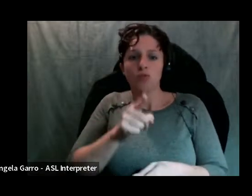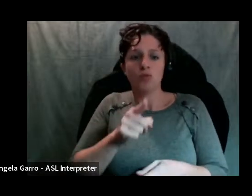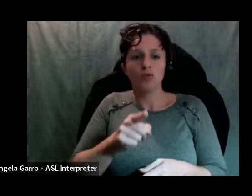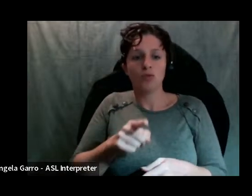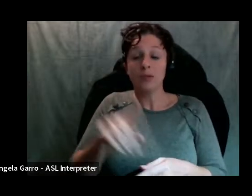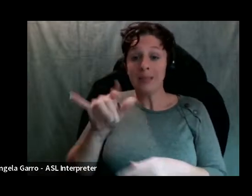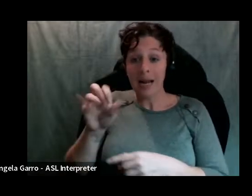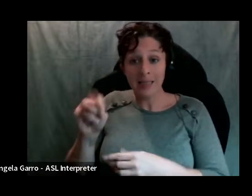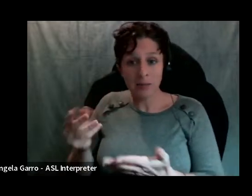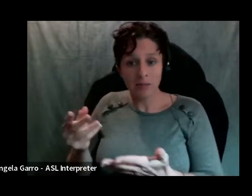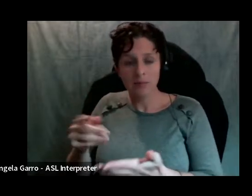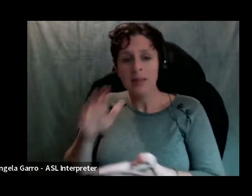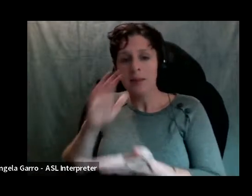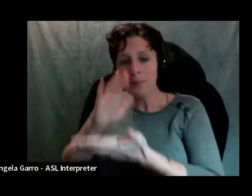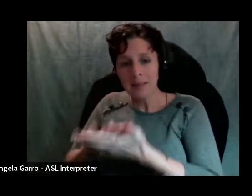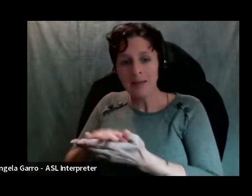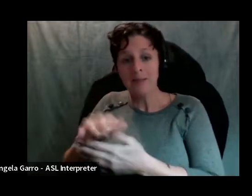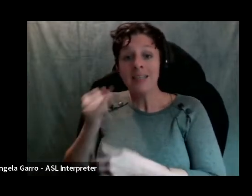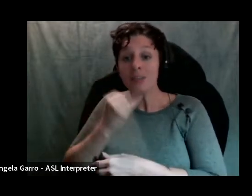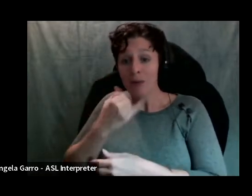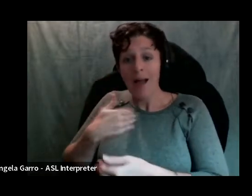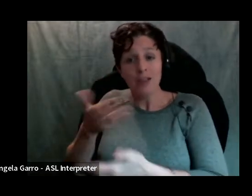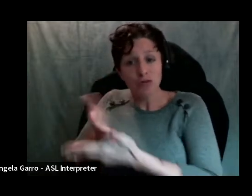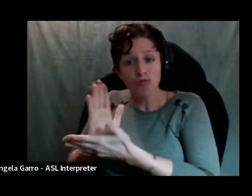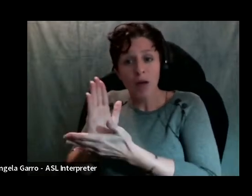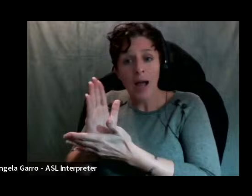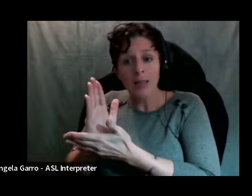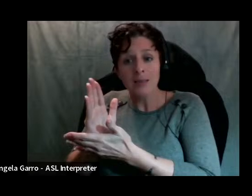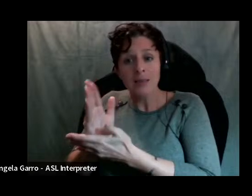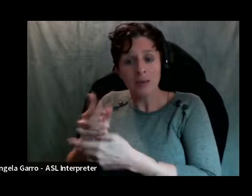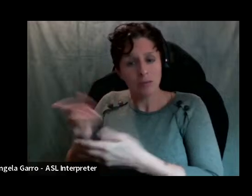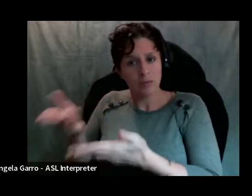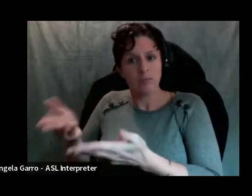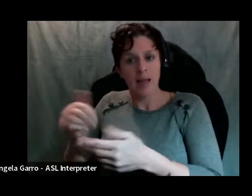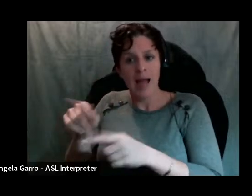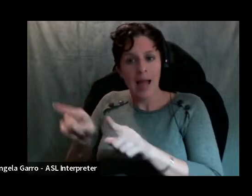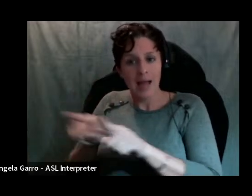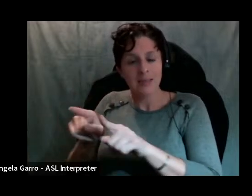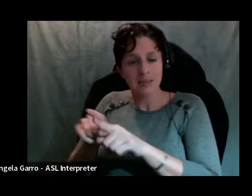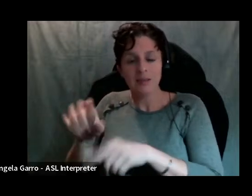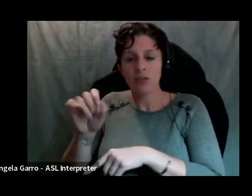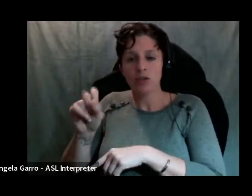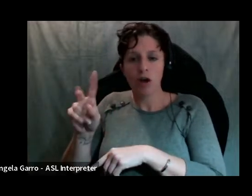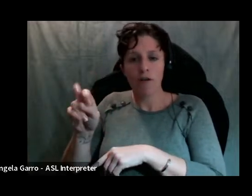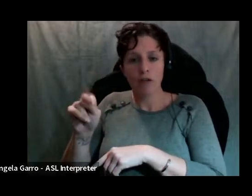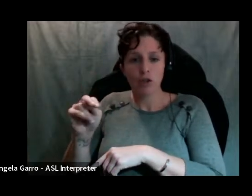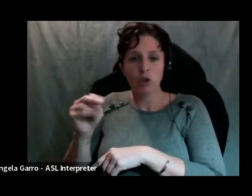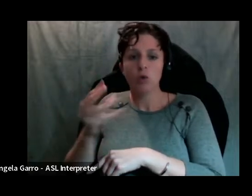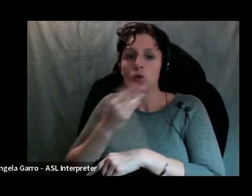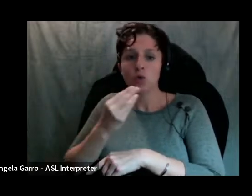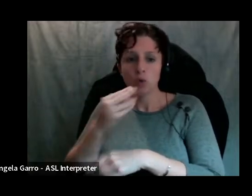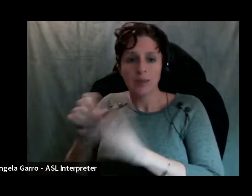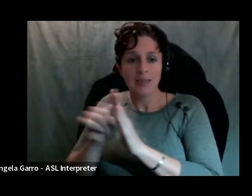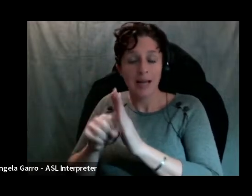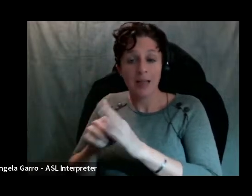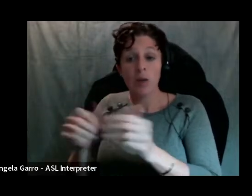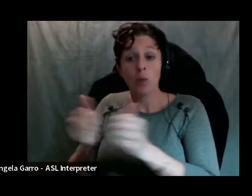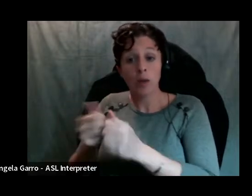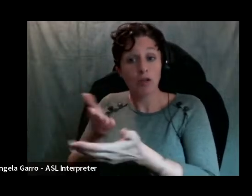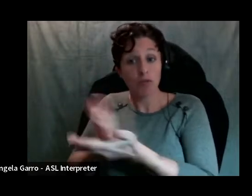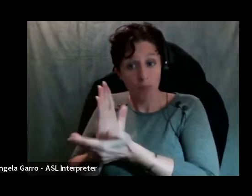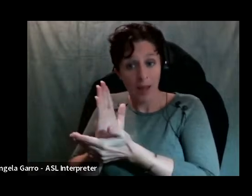belief that Israel has a right to exist as a sovereign Jewish state. With that comes the right to defend